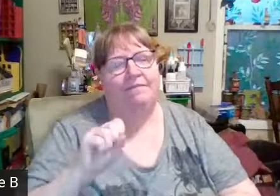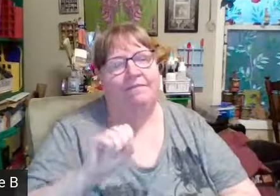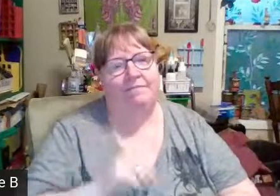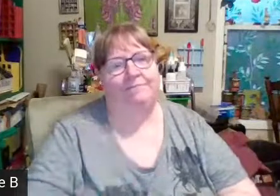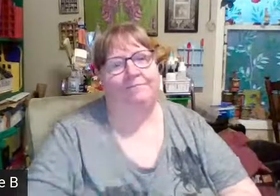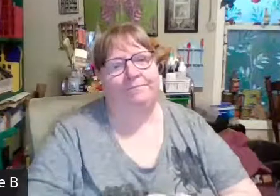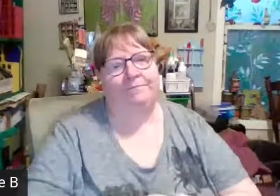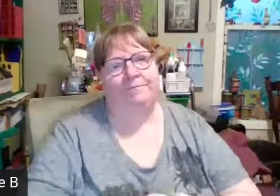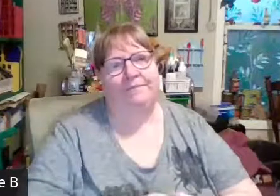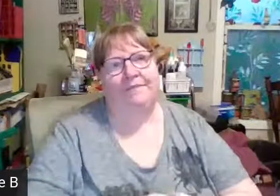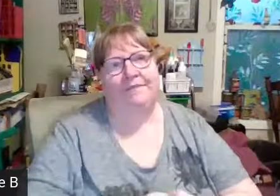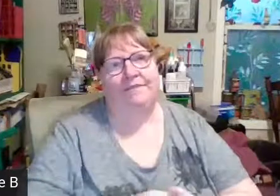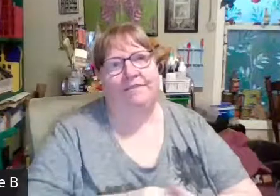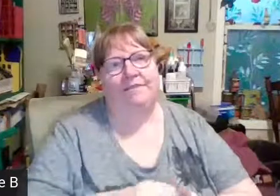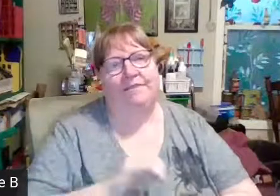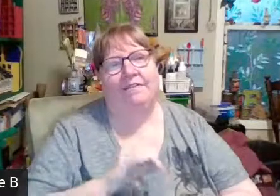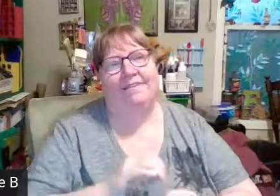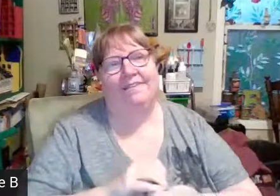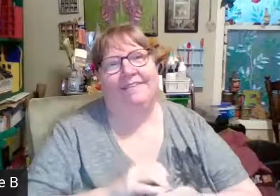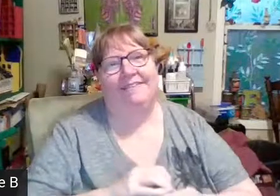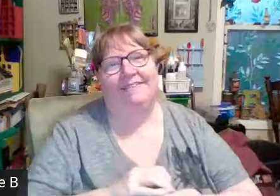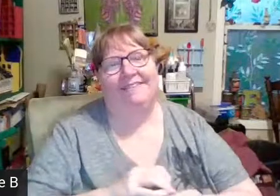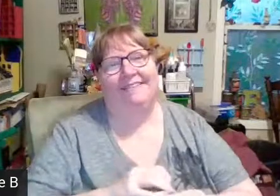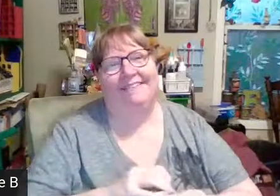Yeah. And go ahead.